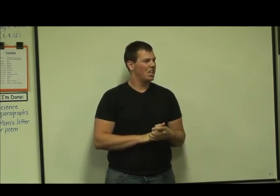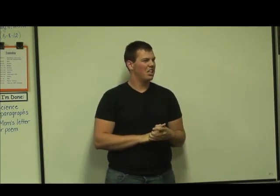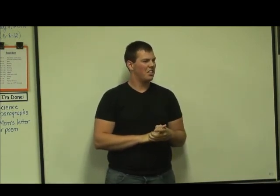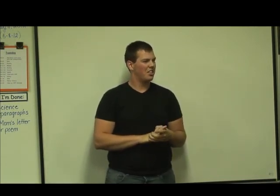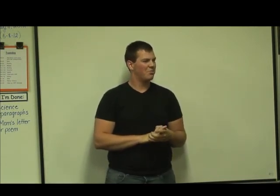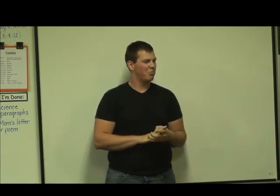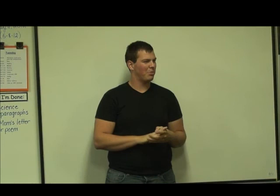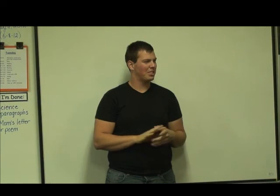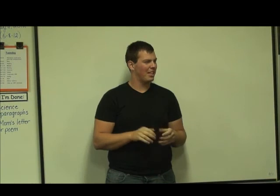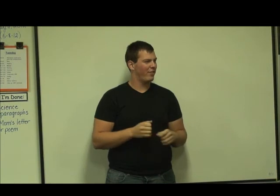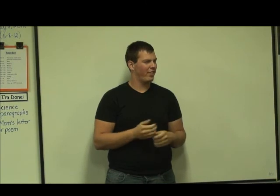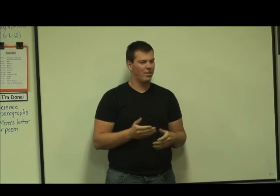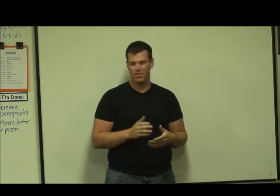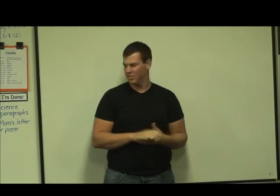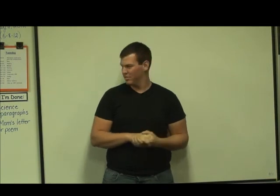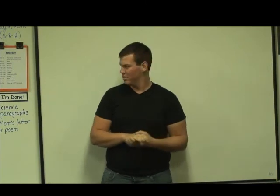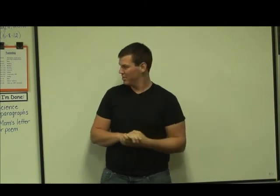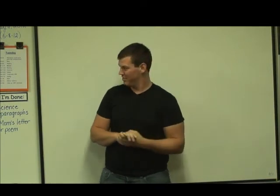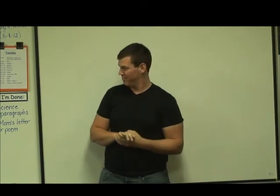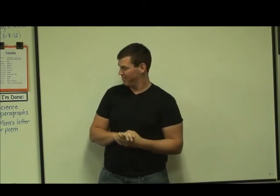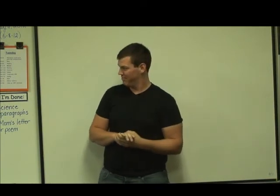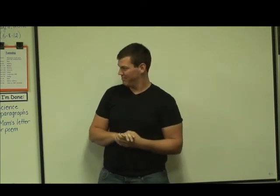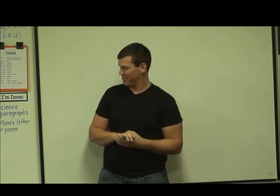Yeah, did they prohibit everything?